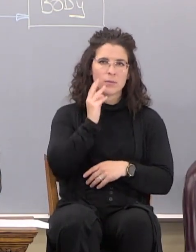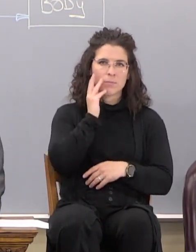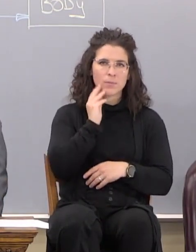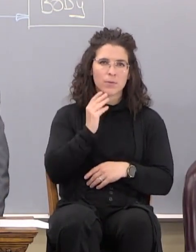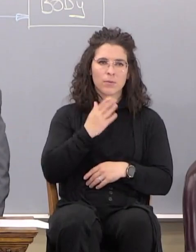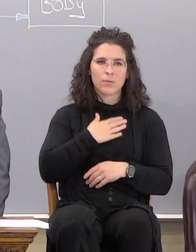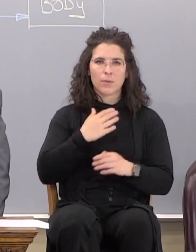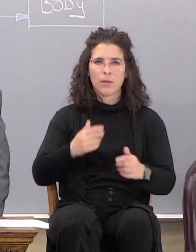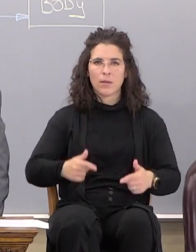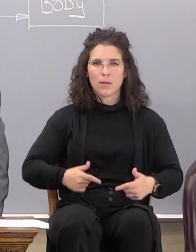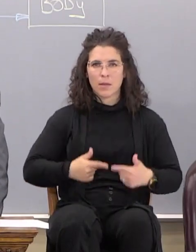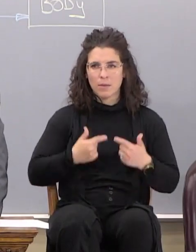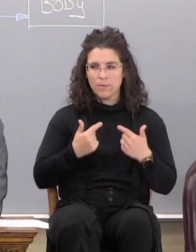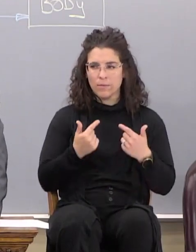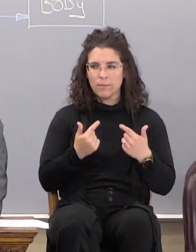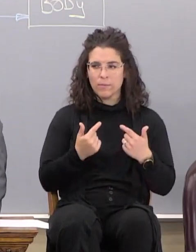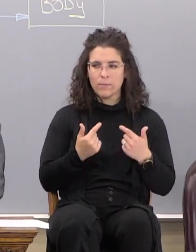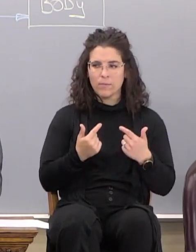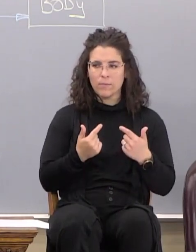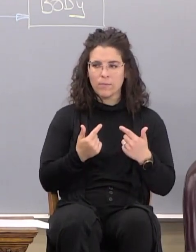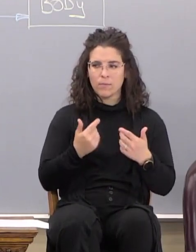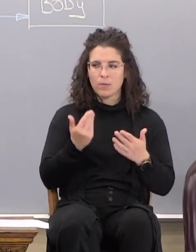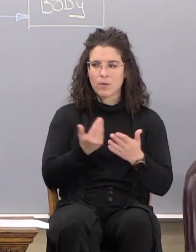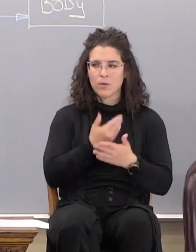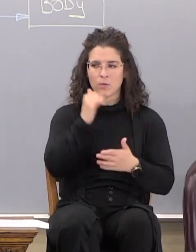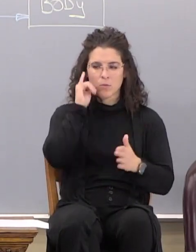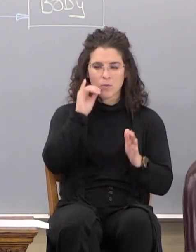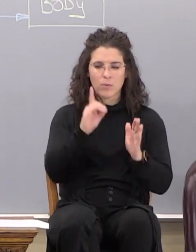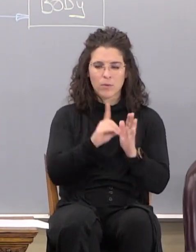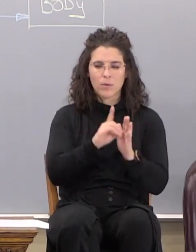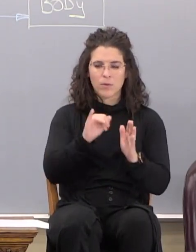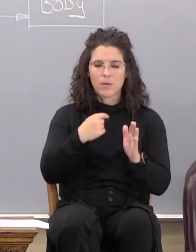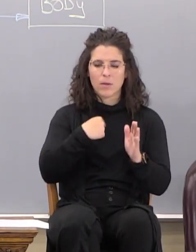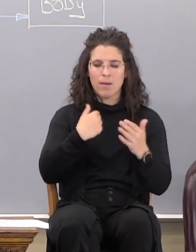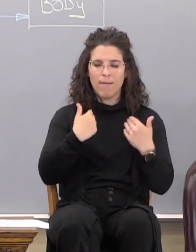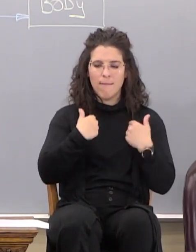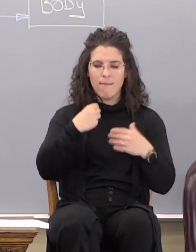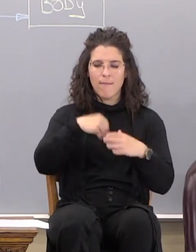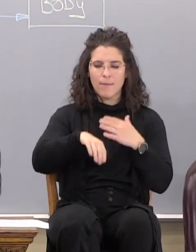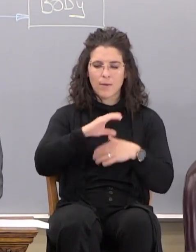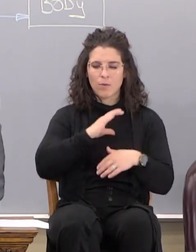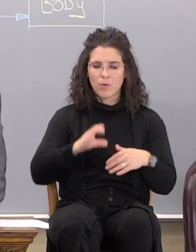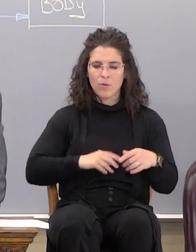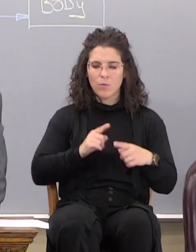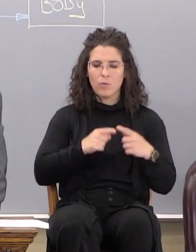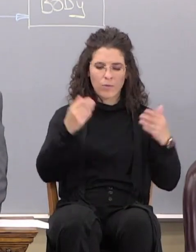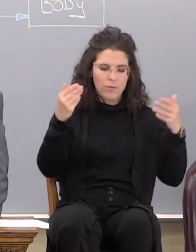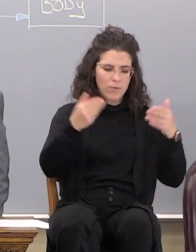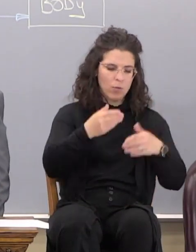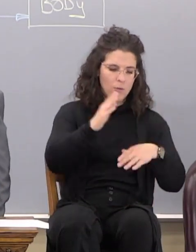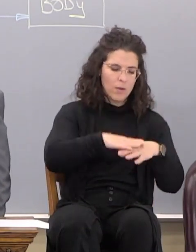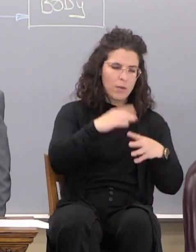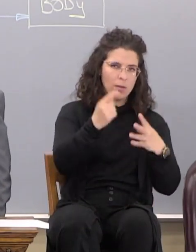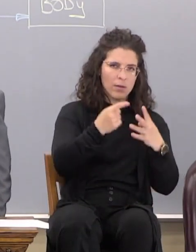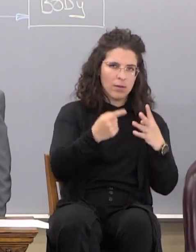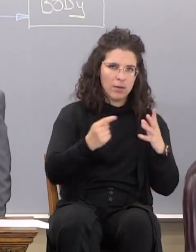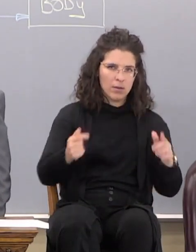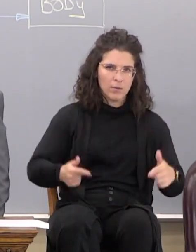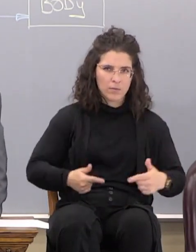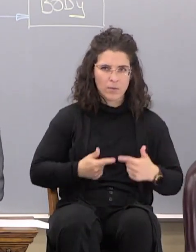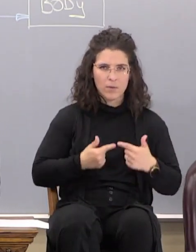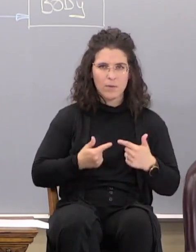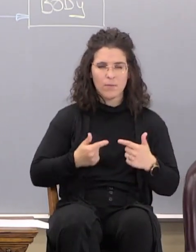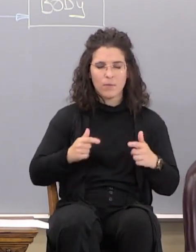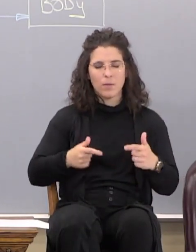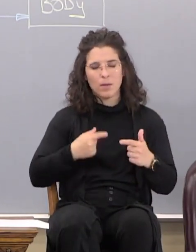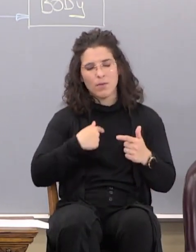in my life this new identity I have in Christ. So when you focus on the details of life, the